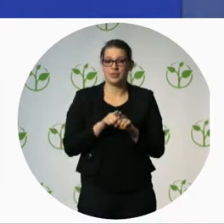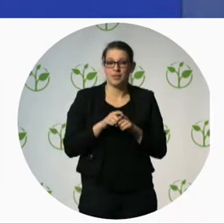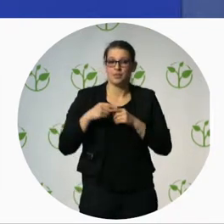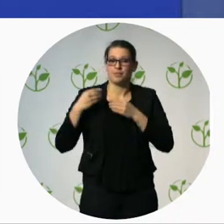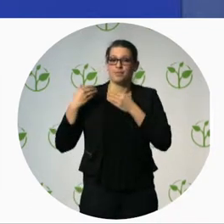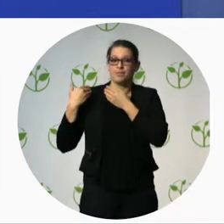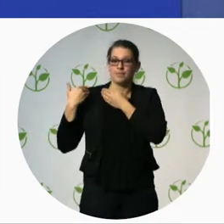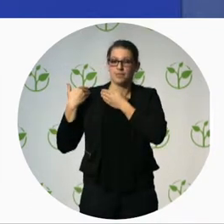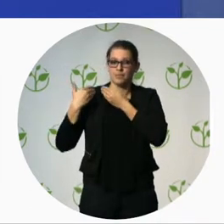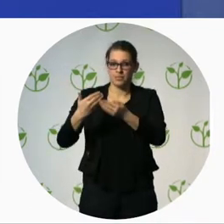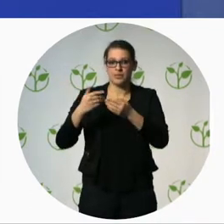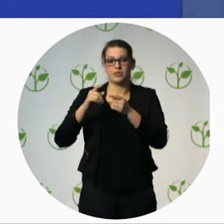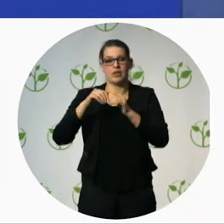matching